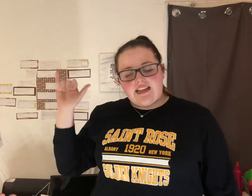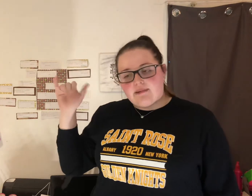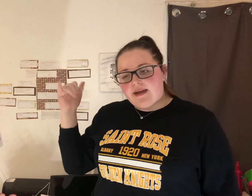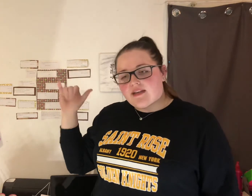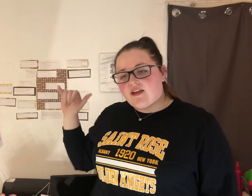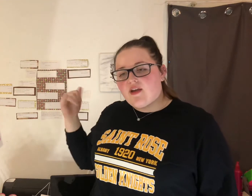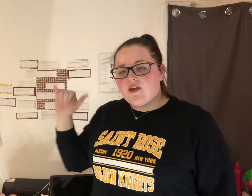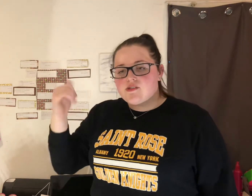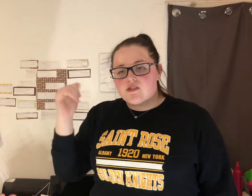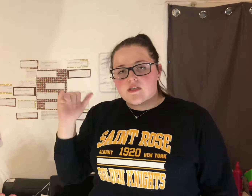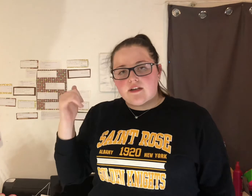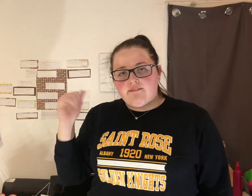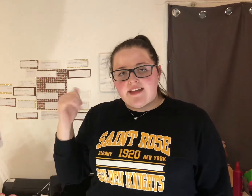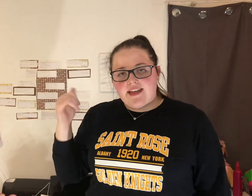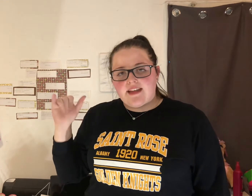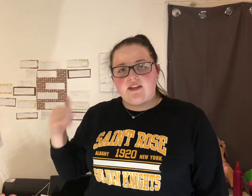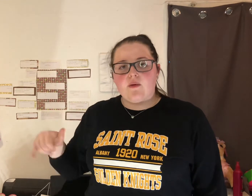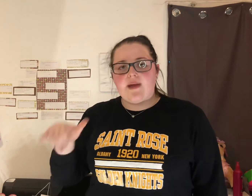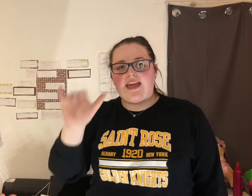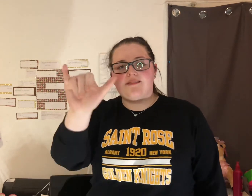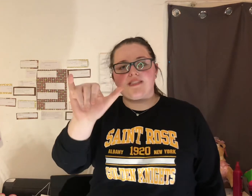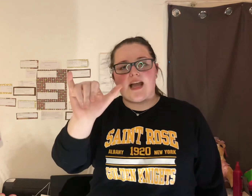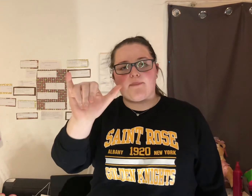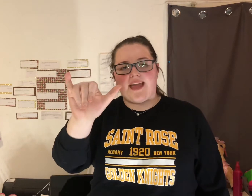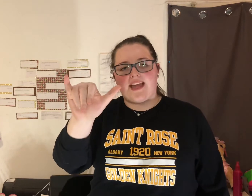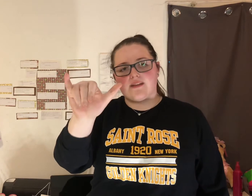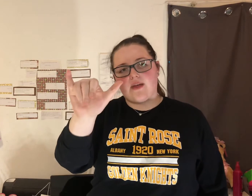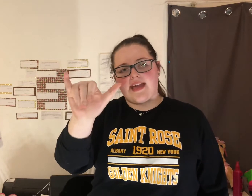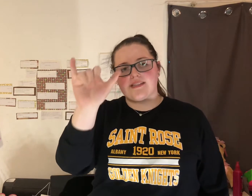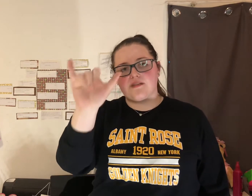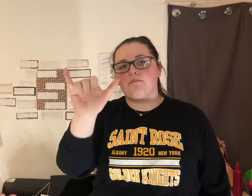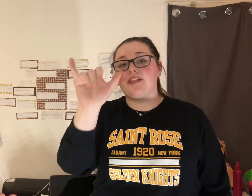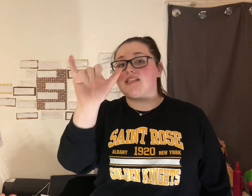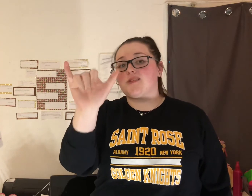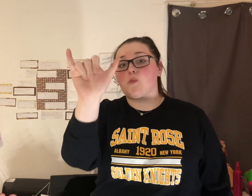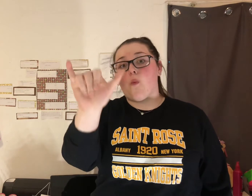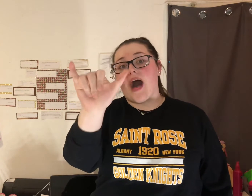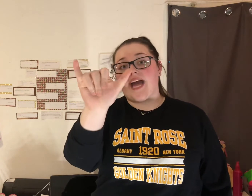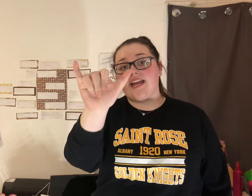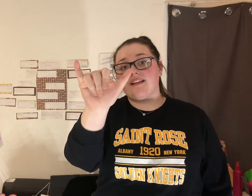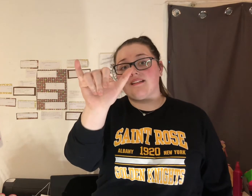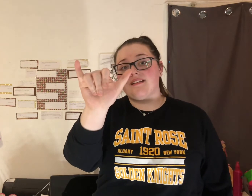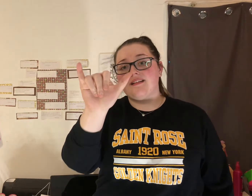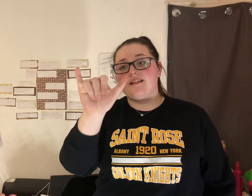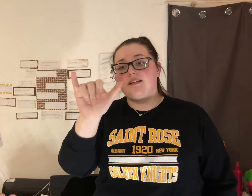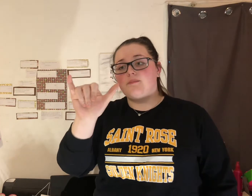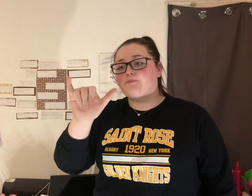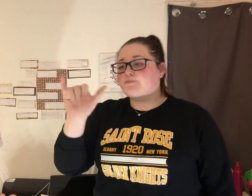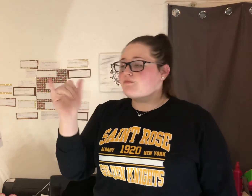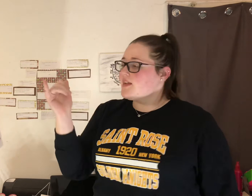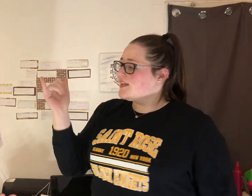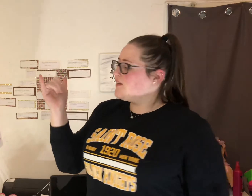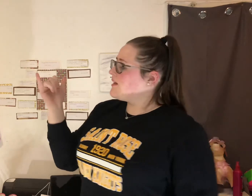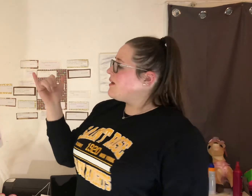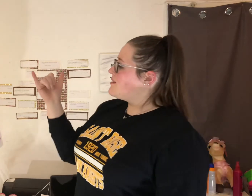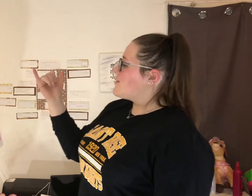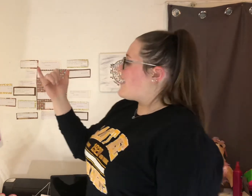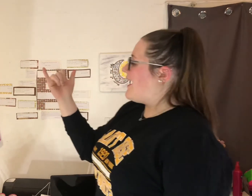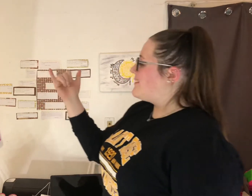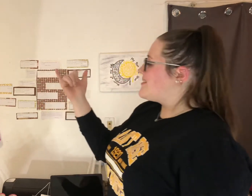my surfing on the waves type of hand, okay? So, but this is Y. You can also kind of see